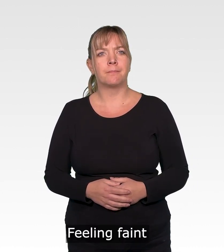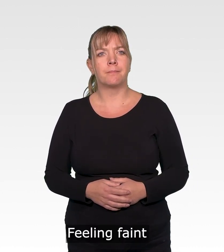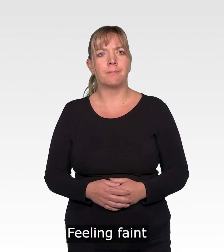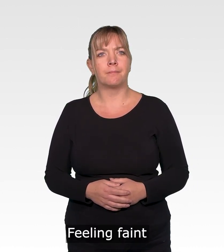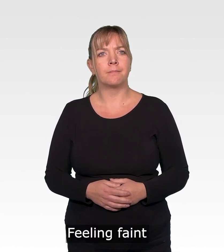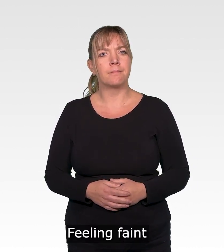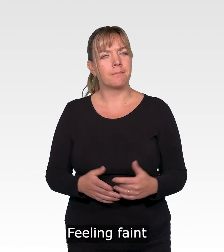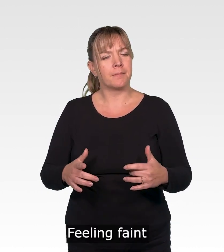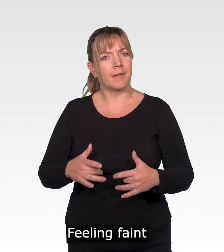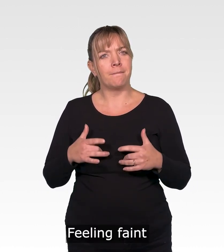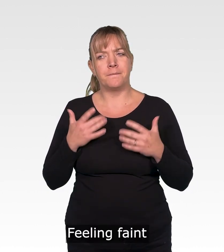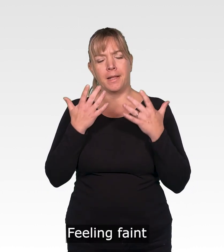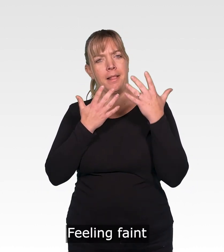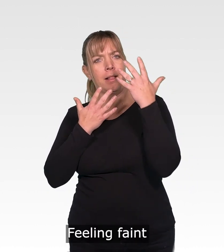feeling faint,